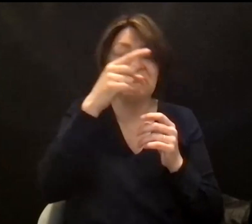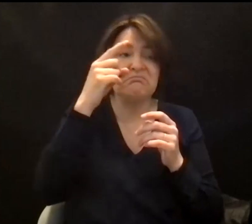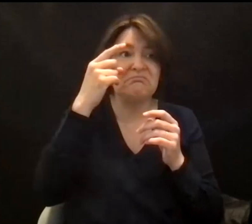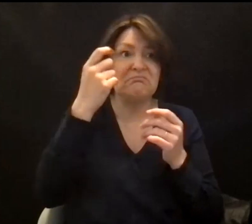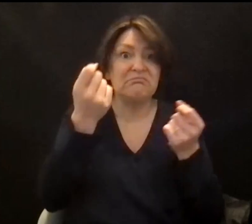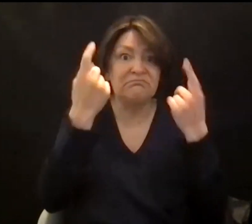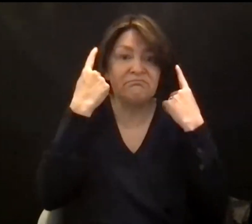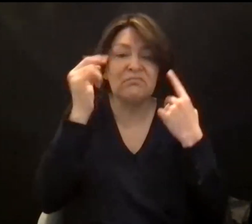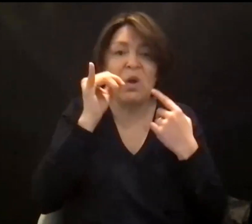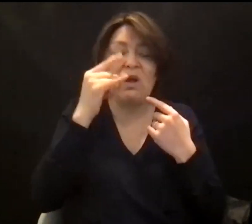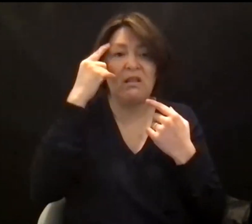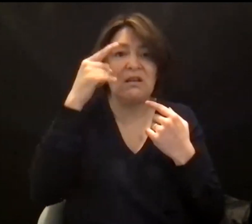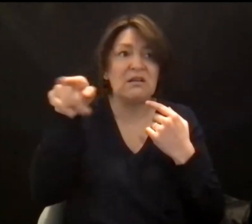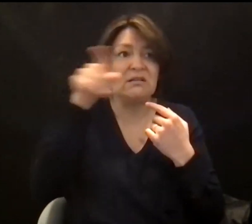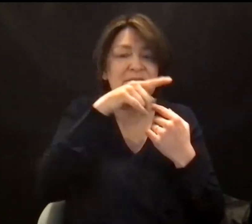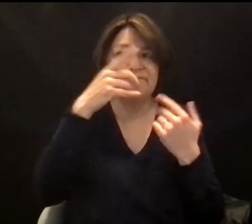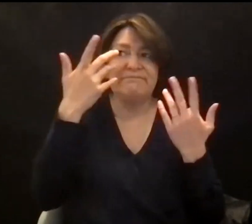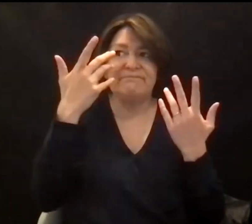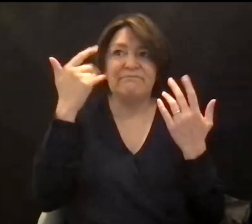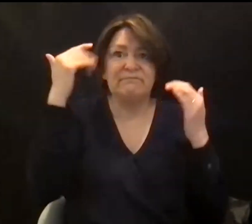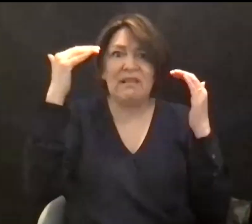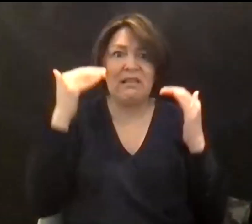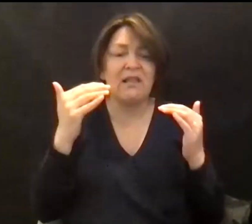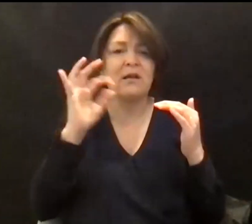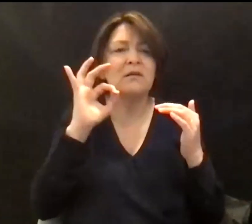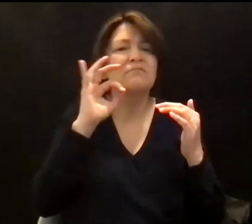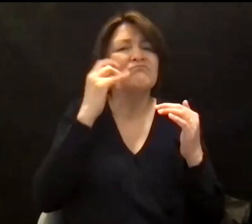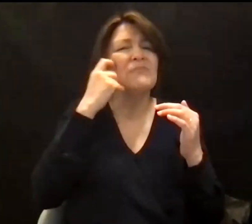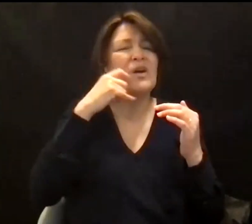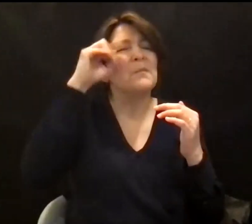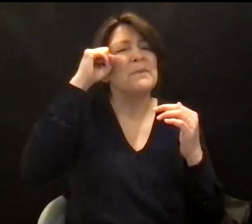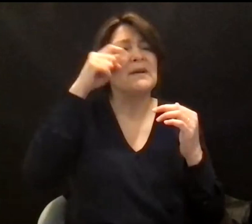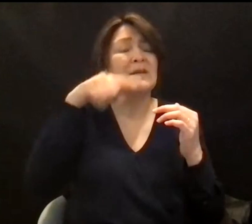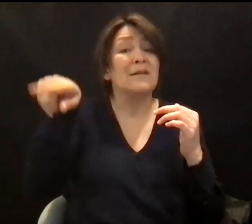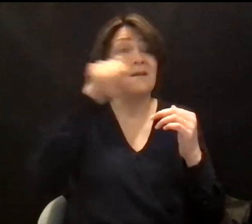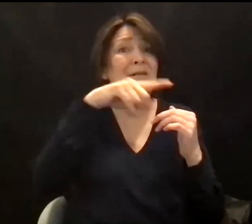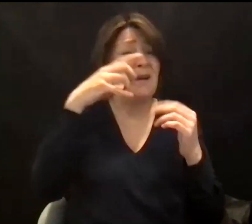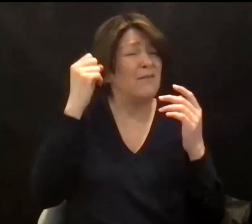It's also important not to assume that people don't understand or have some kind of cognitive disability.